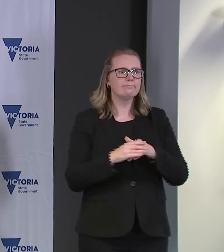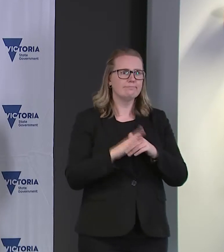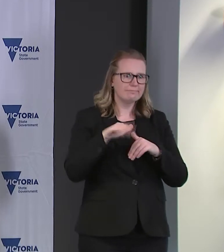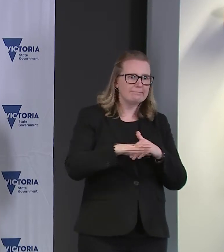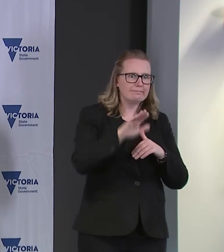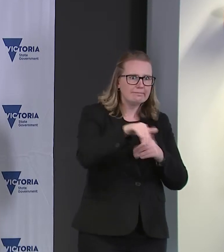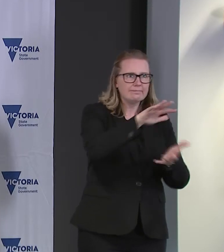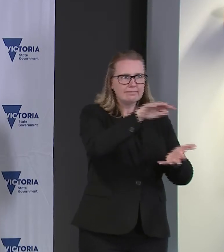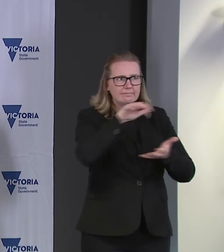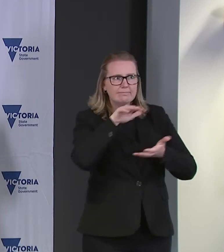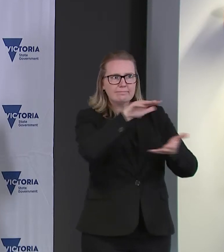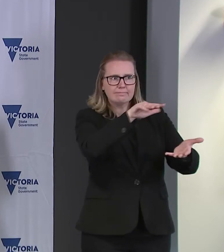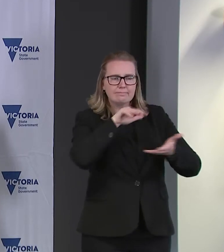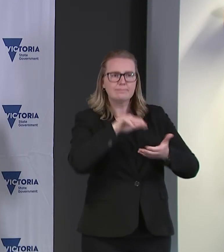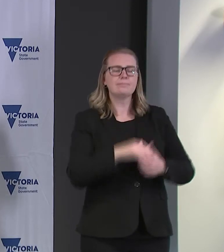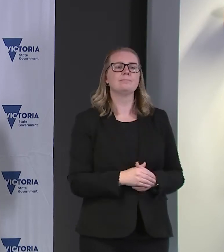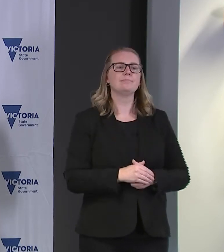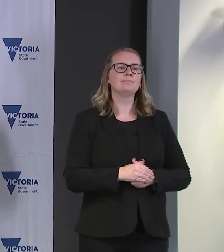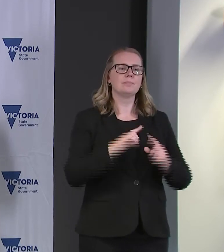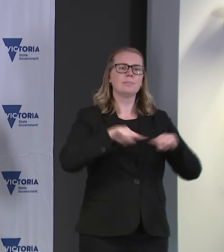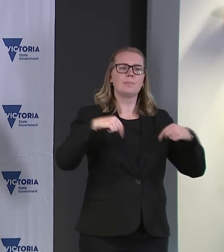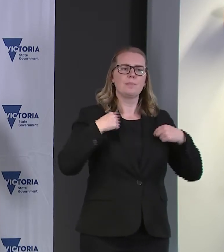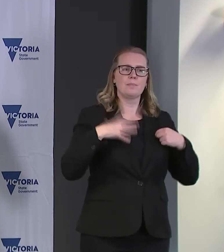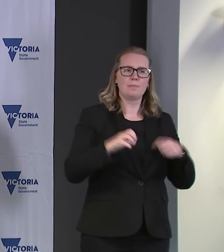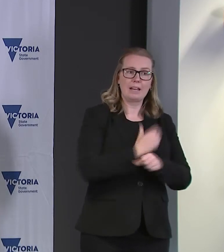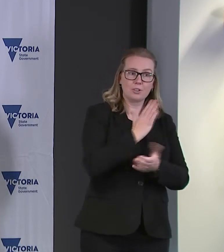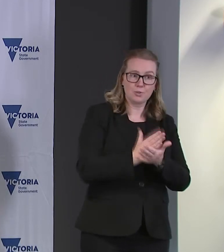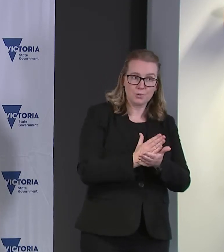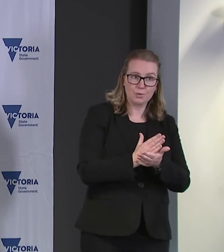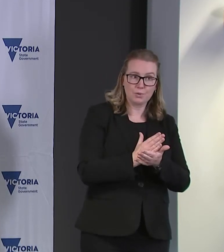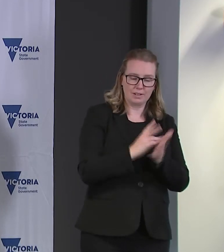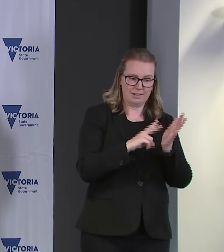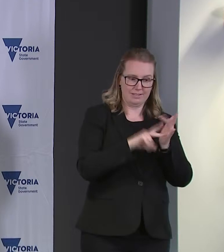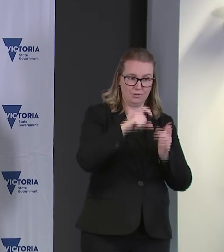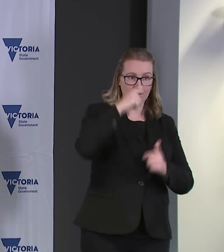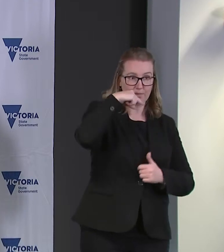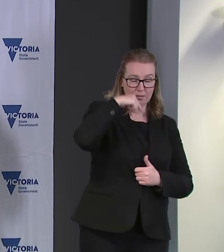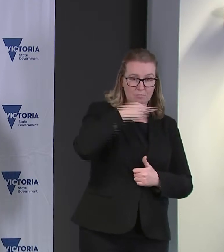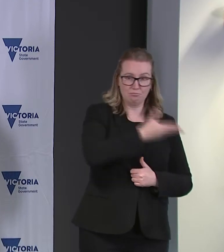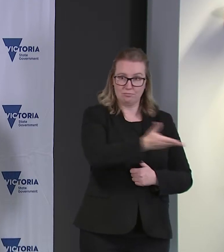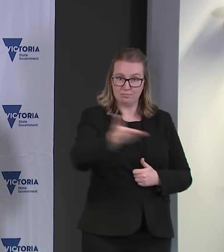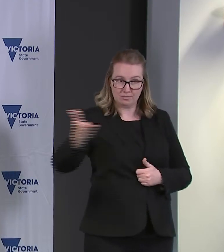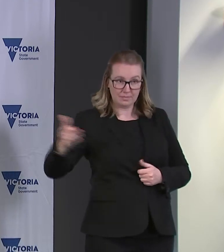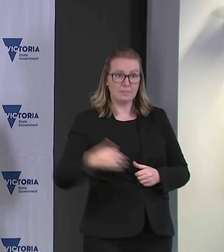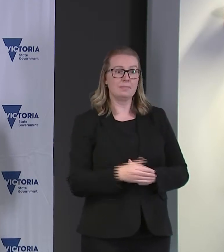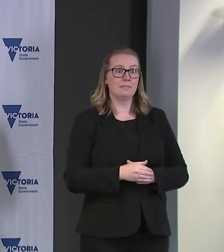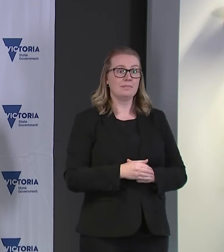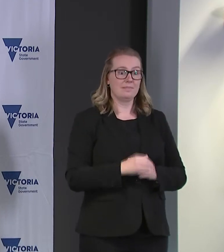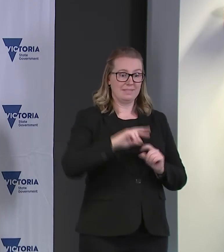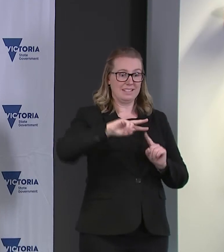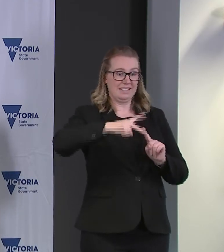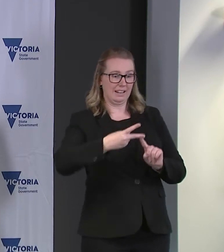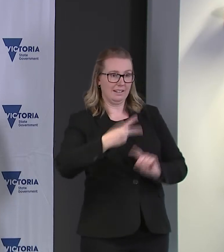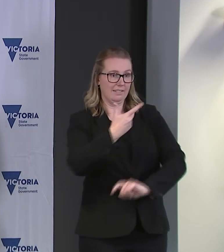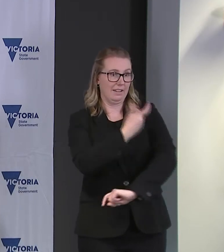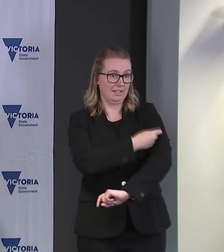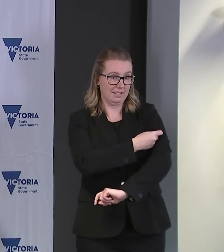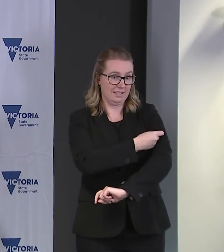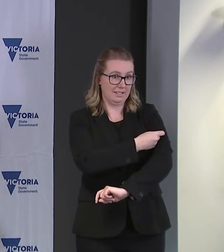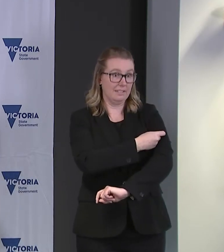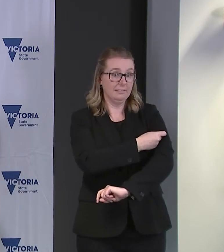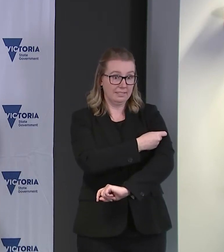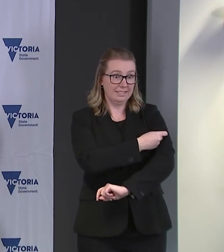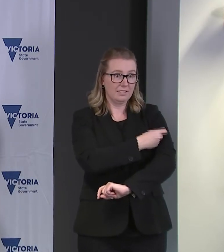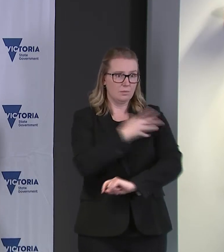make sure that when Victorians have their second vaccine due, that we've got the